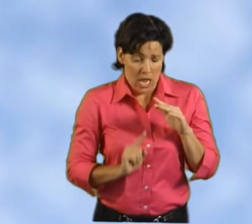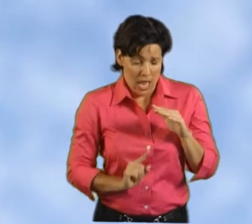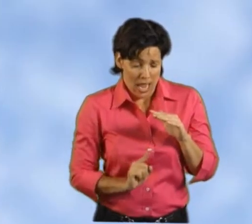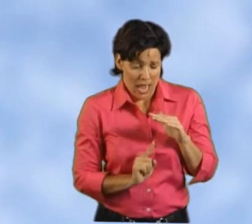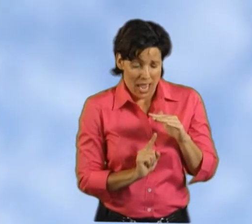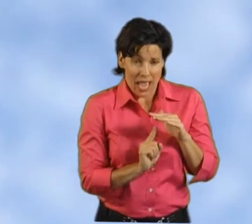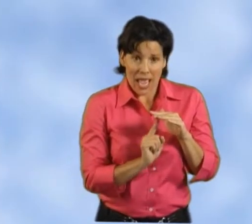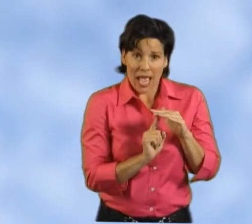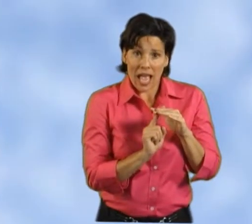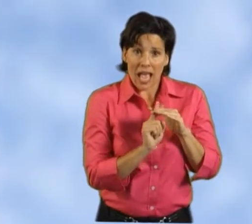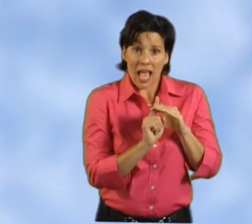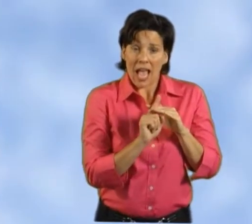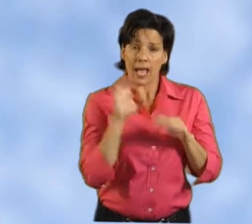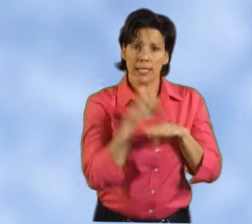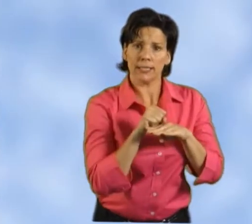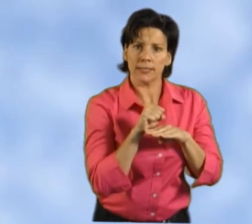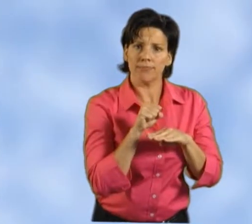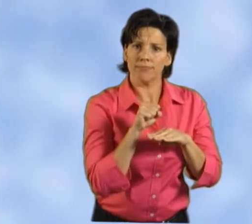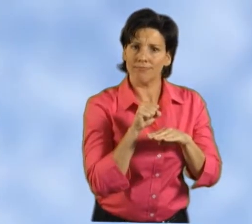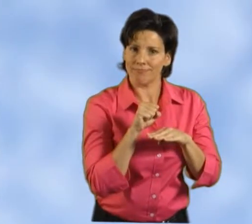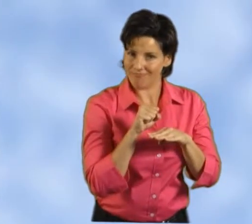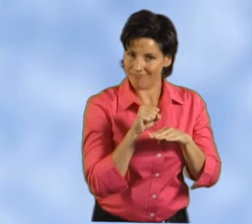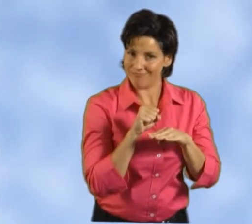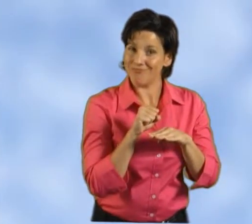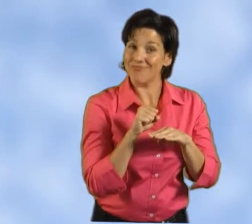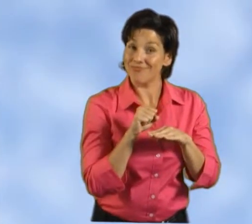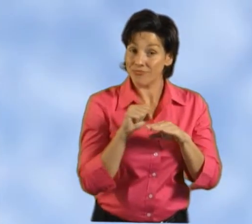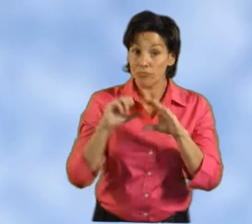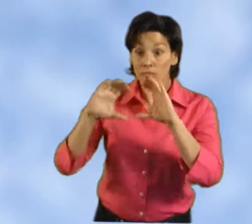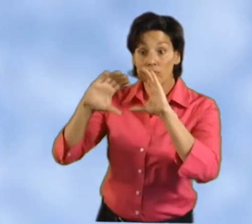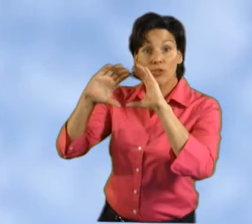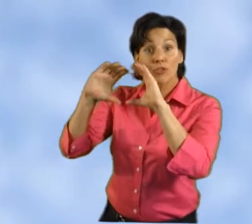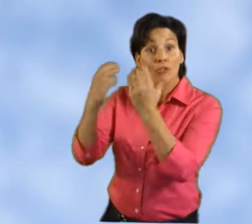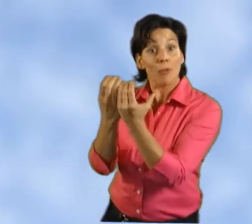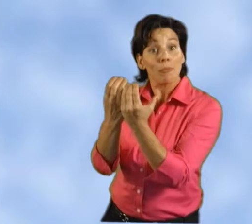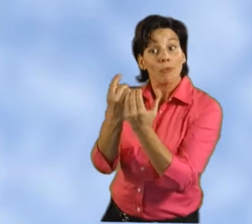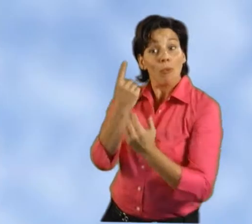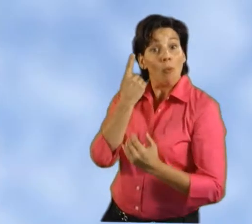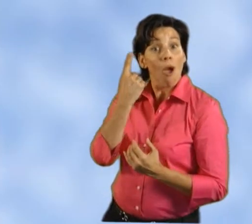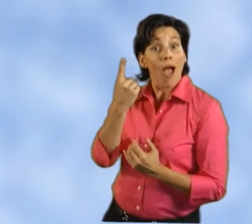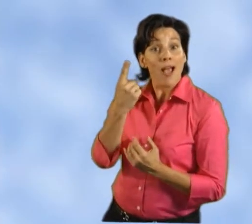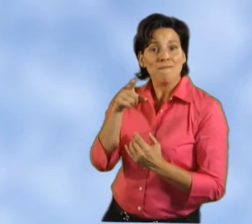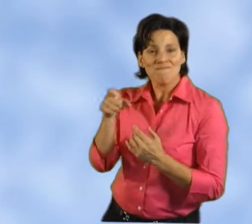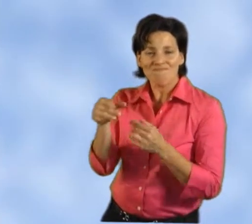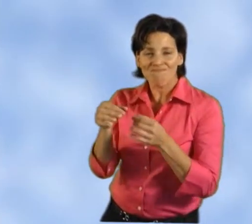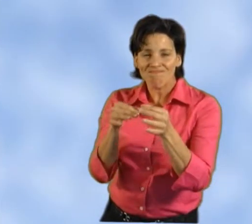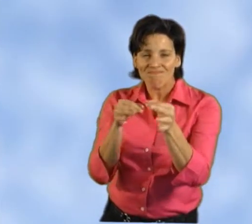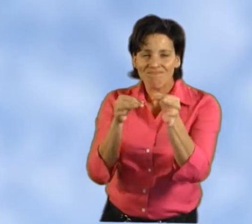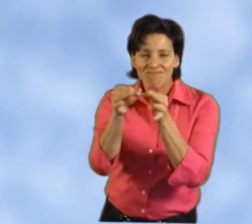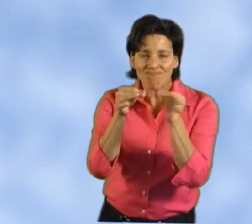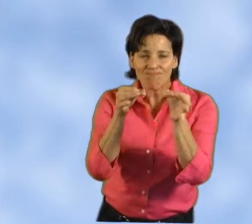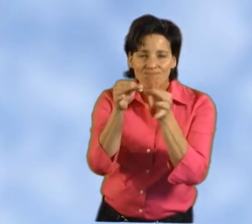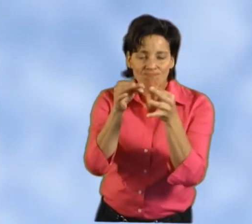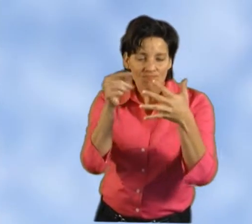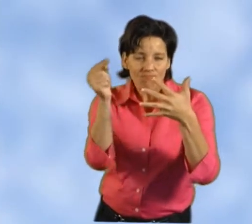healthcare provider. It is intended to reinforce and support your knowledge so that you can